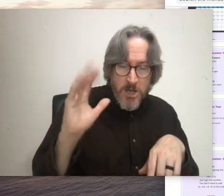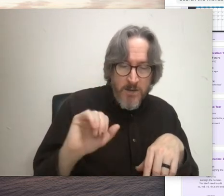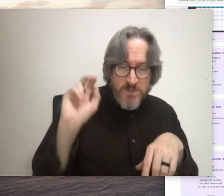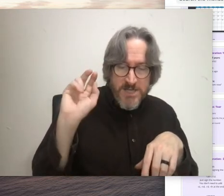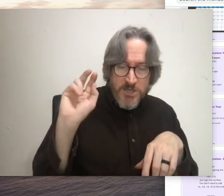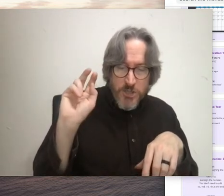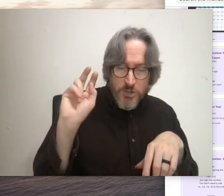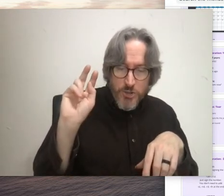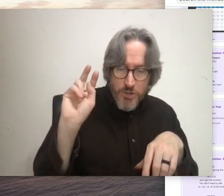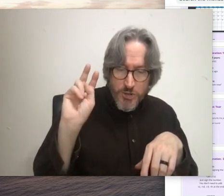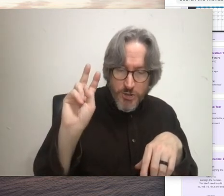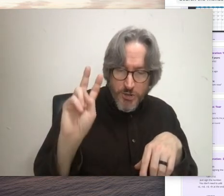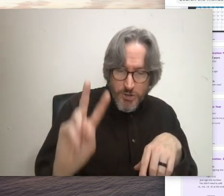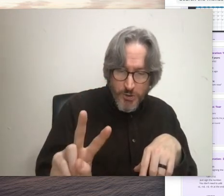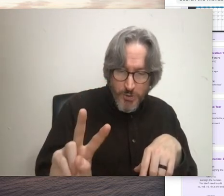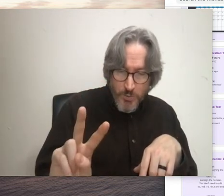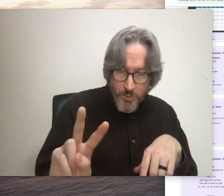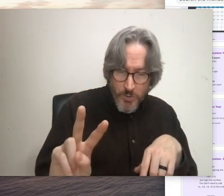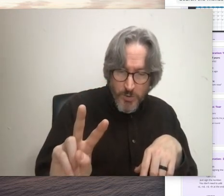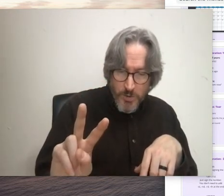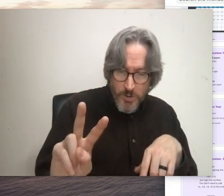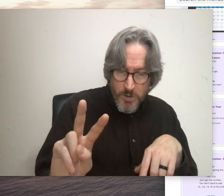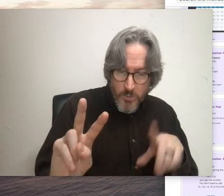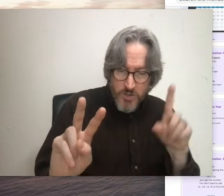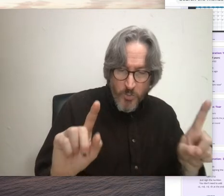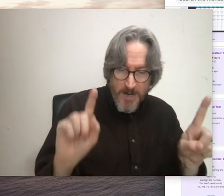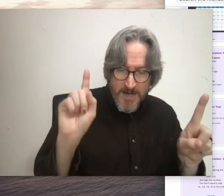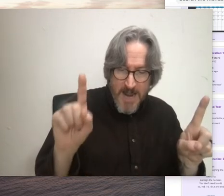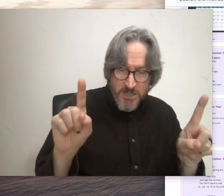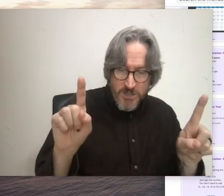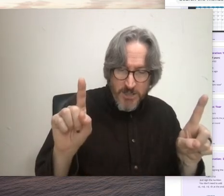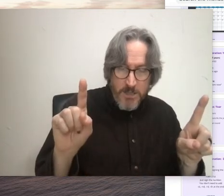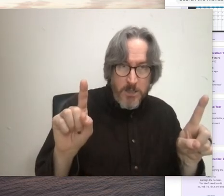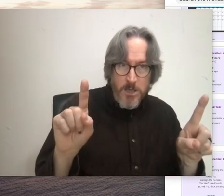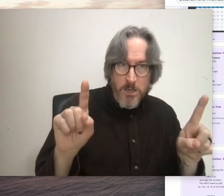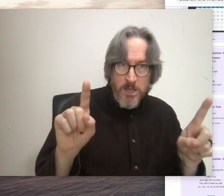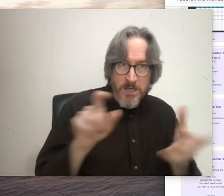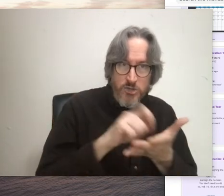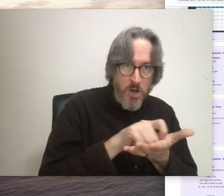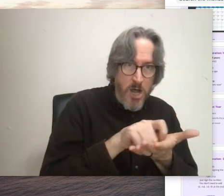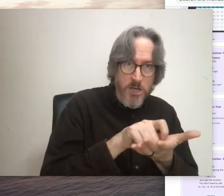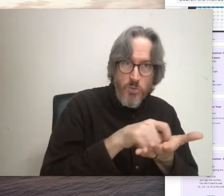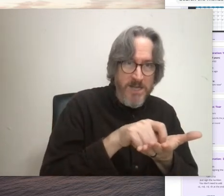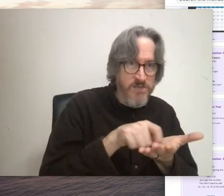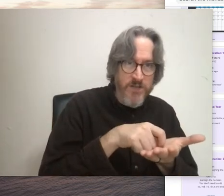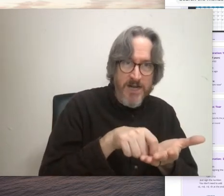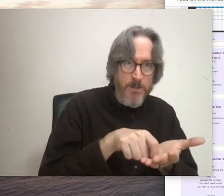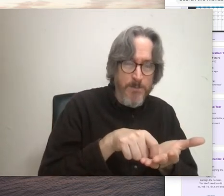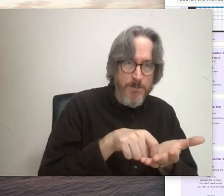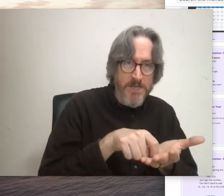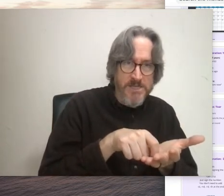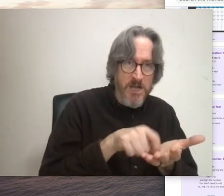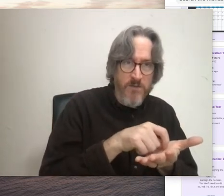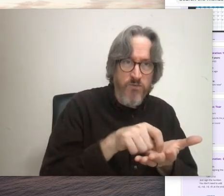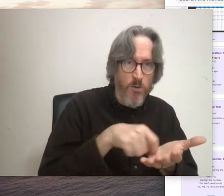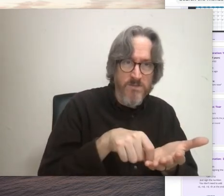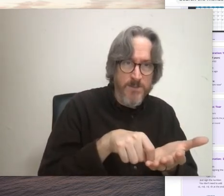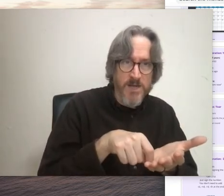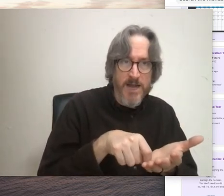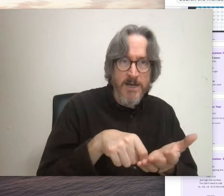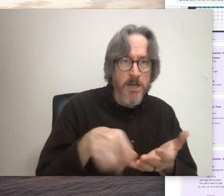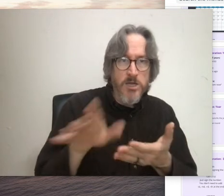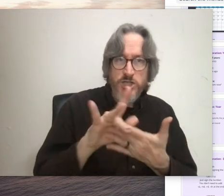In conversation 2, when Dwight and Ashley, Dwight's filling out a